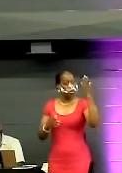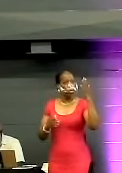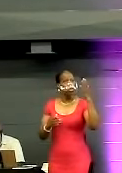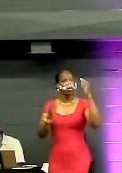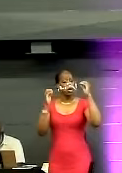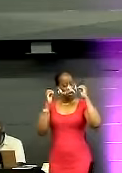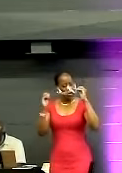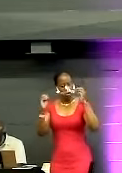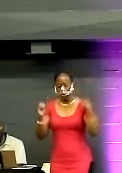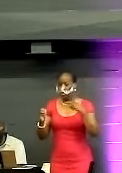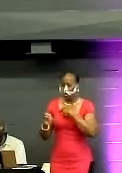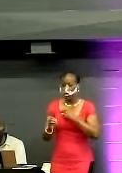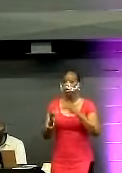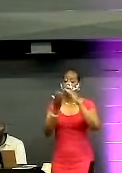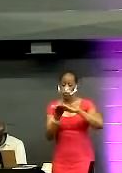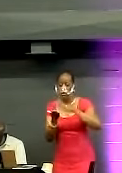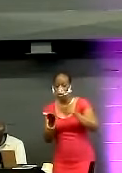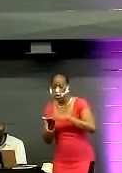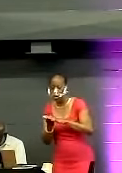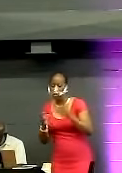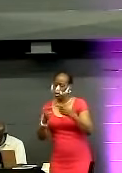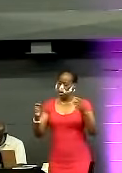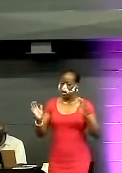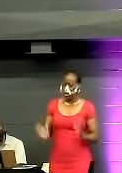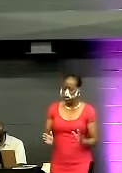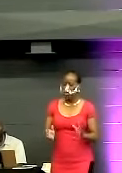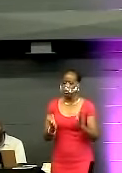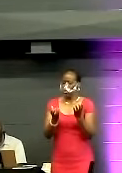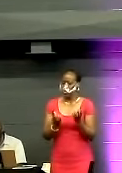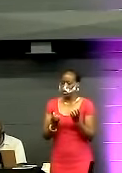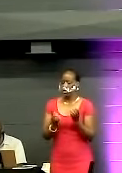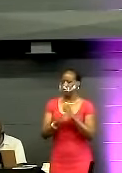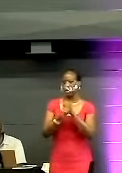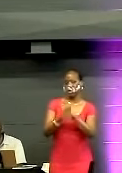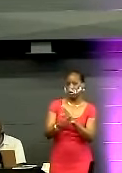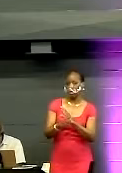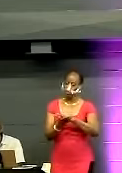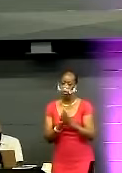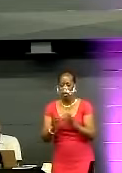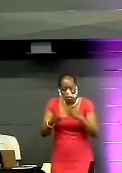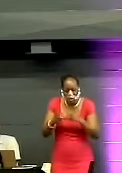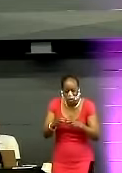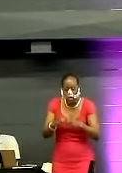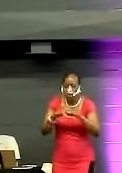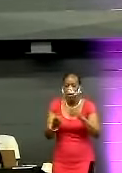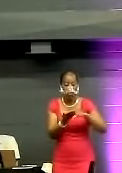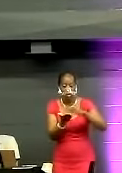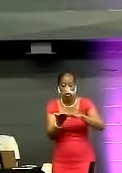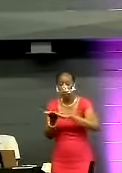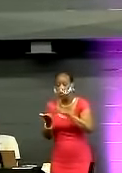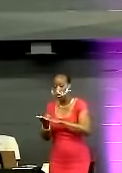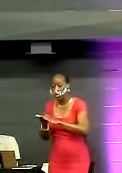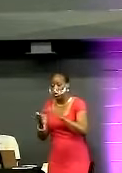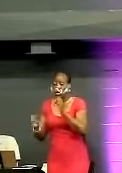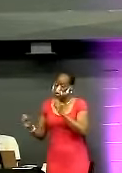forgive. Though the enemy wants to make it all hard and difficult to do, God, forgiveness is really an act of worship. It's